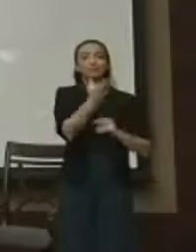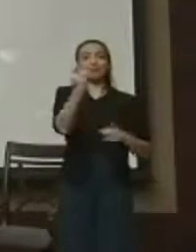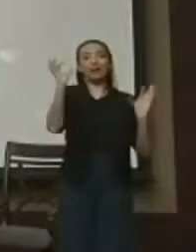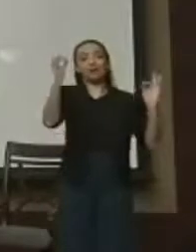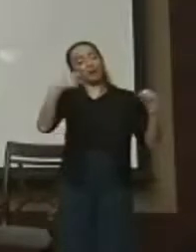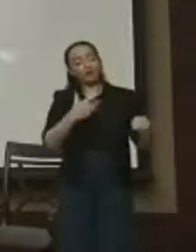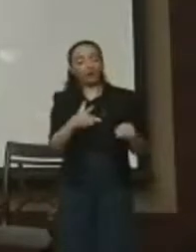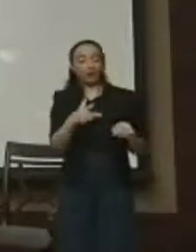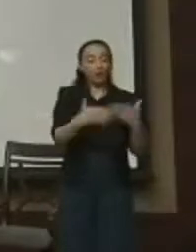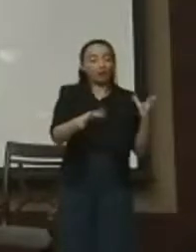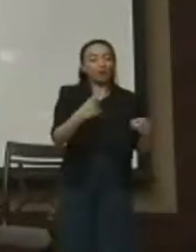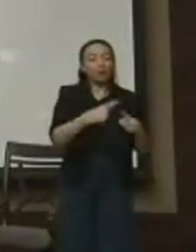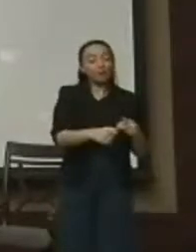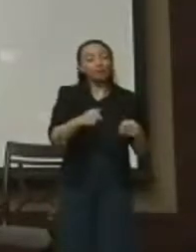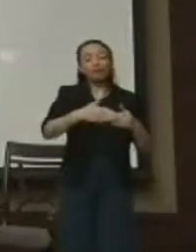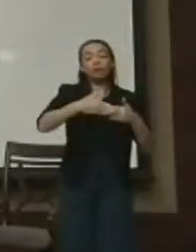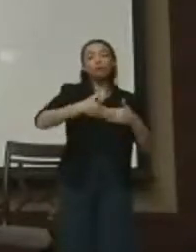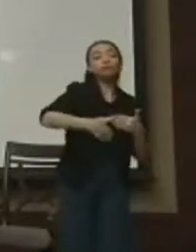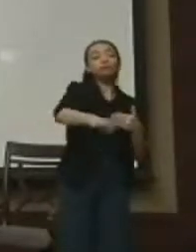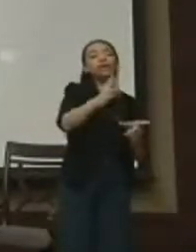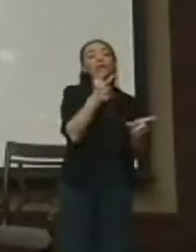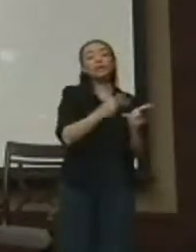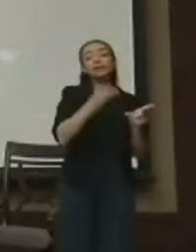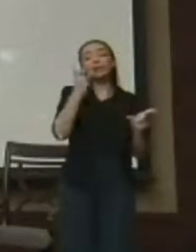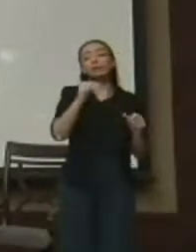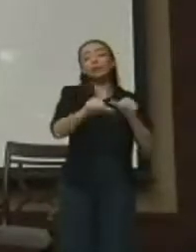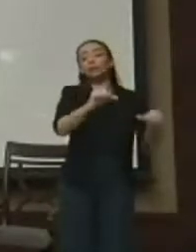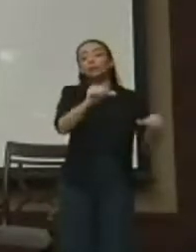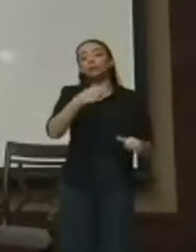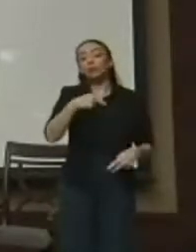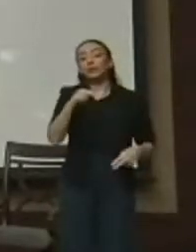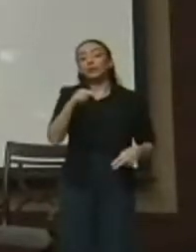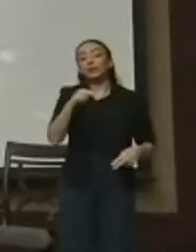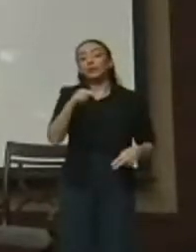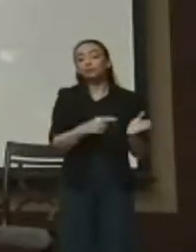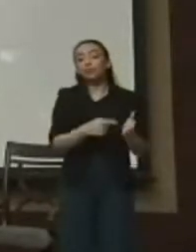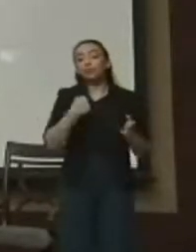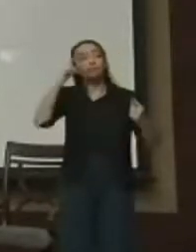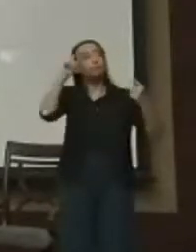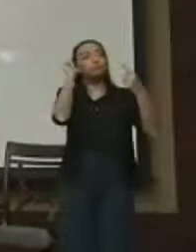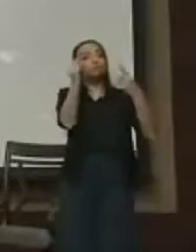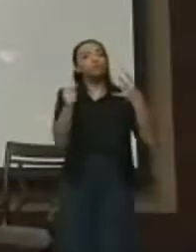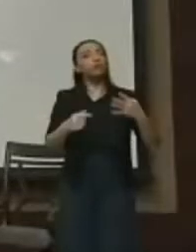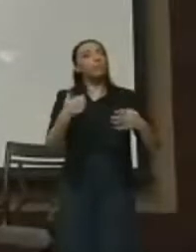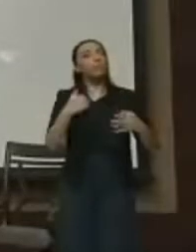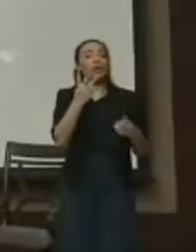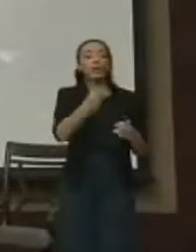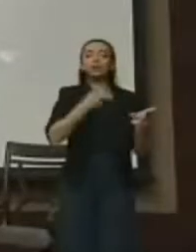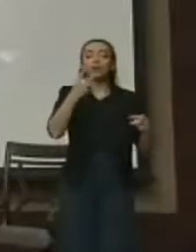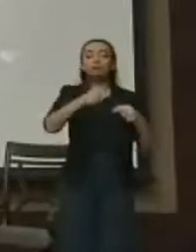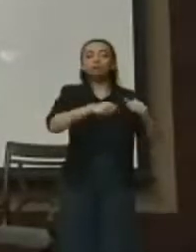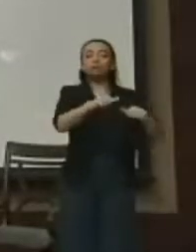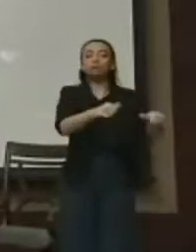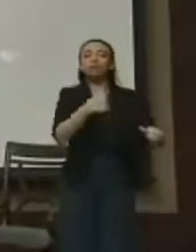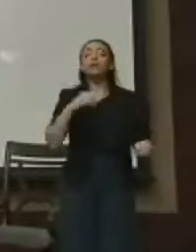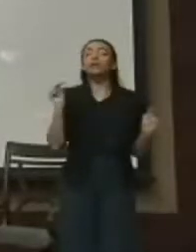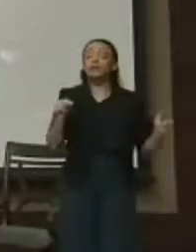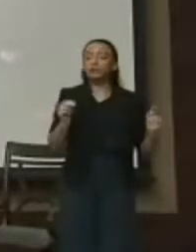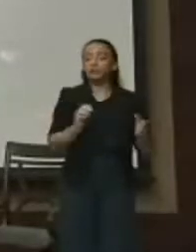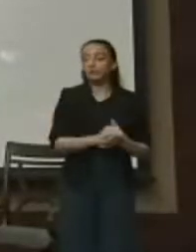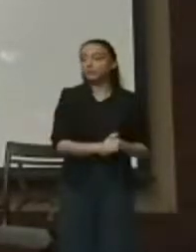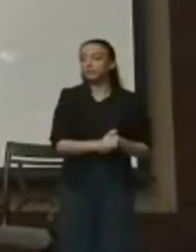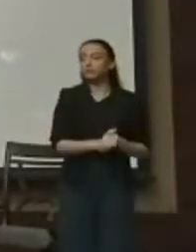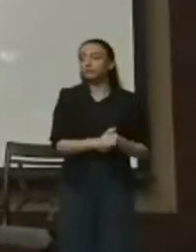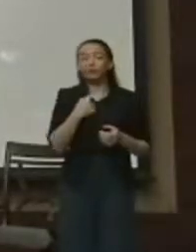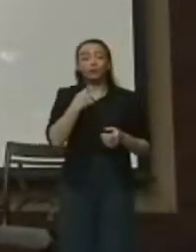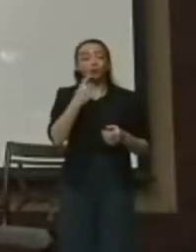Disability, but this is a campaign that is a 3-year process that we think we have targets for ourselves. And we do hope, sir, your own